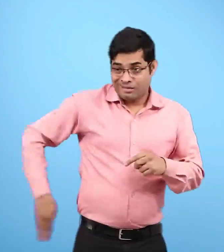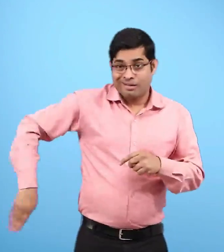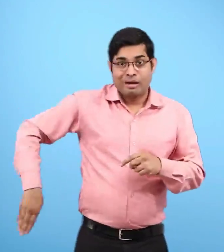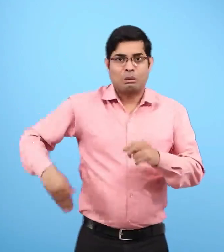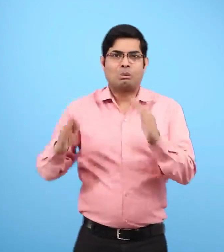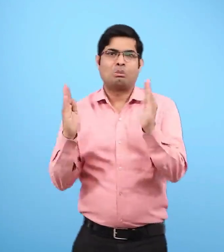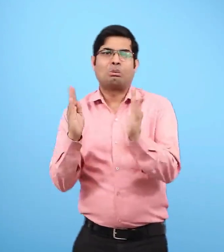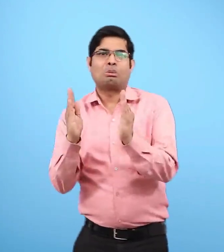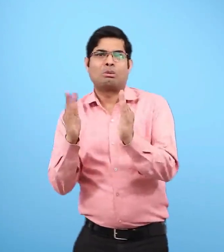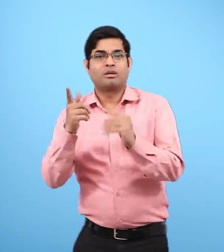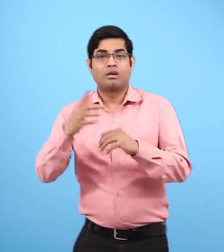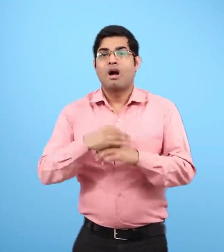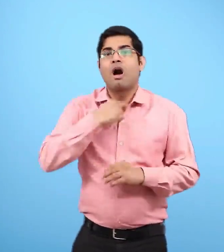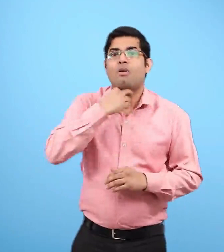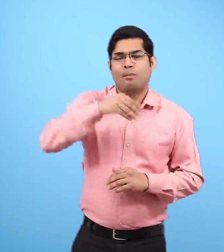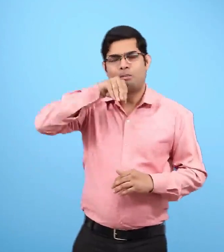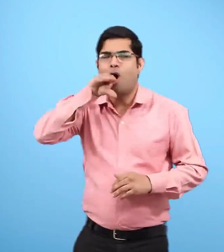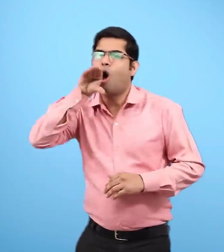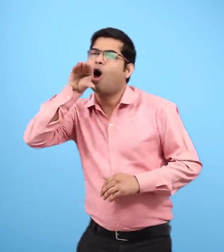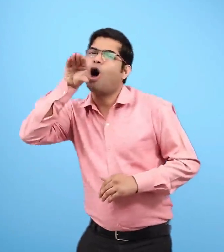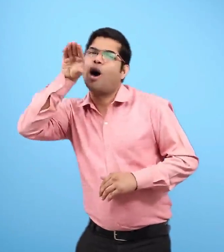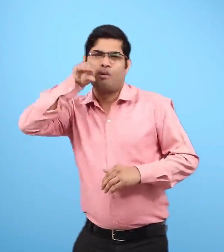tail. It speaks like